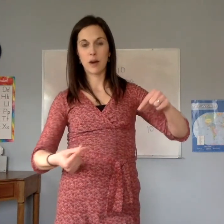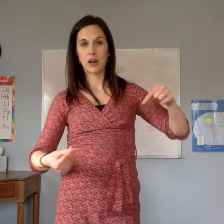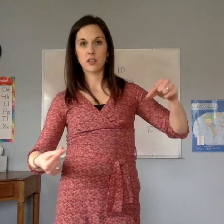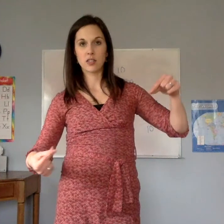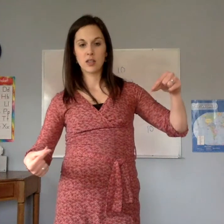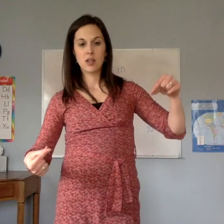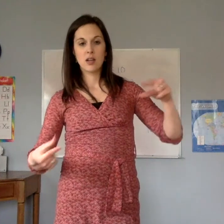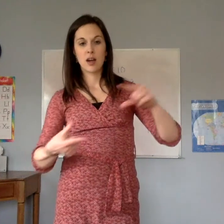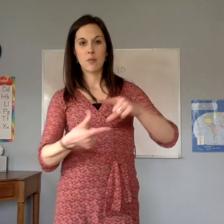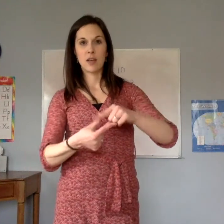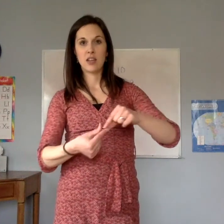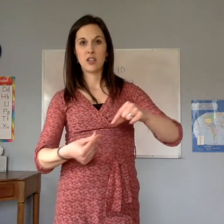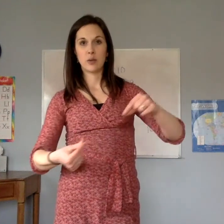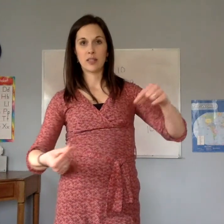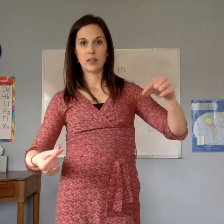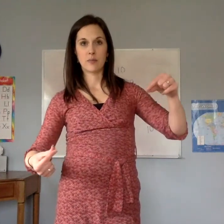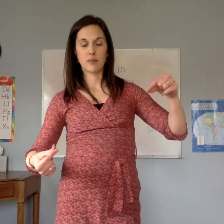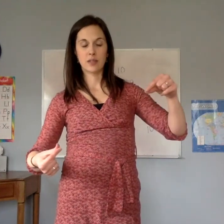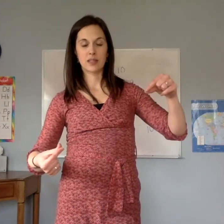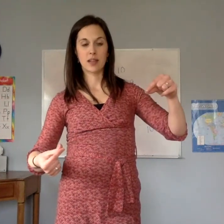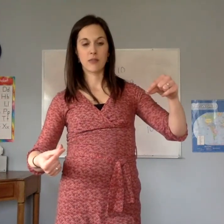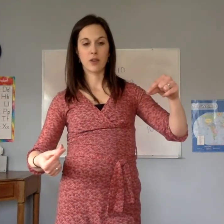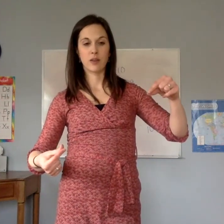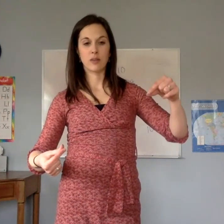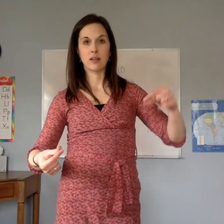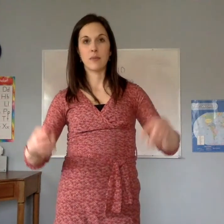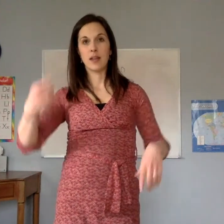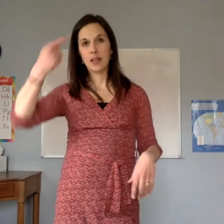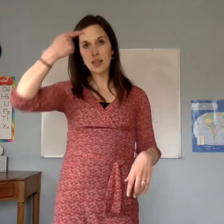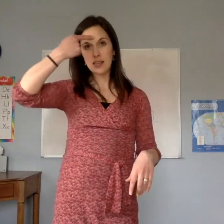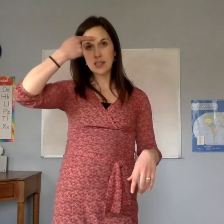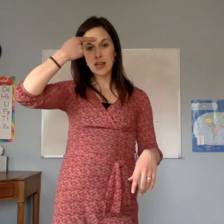apart. Hinduism, it's a sign for Hinduism. In India,